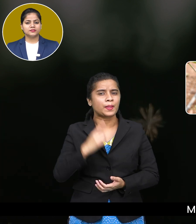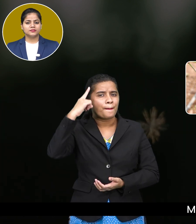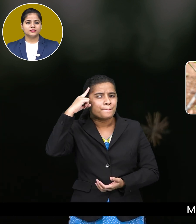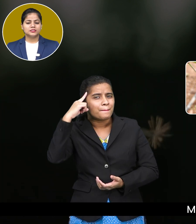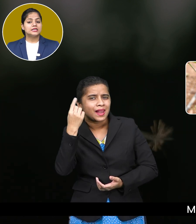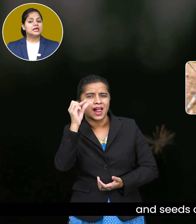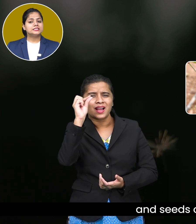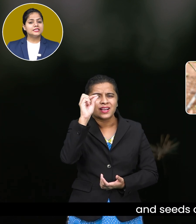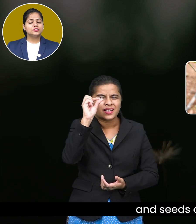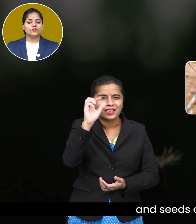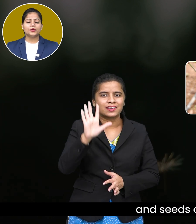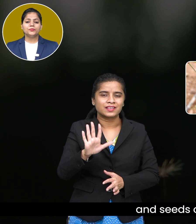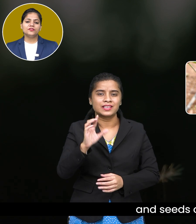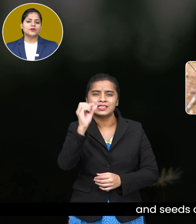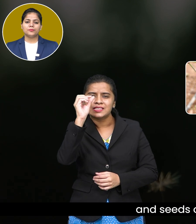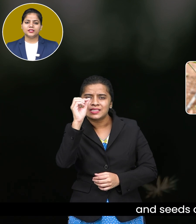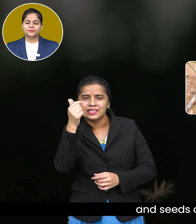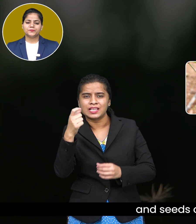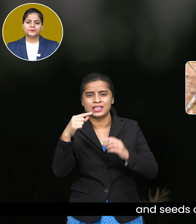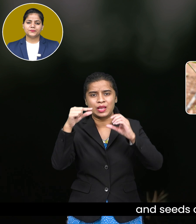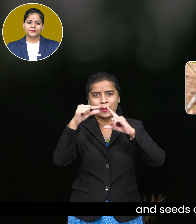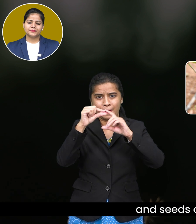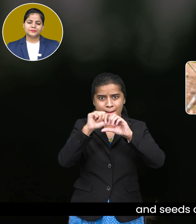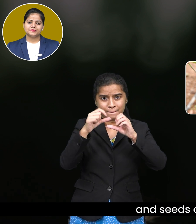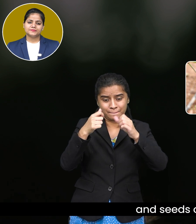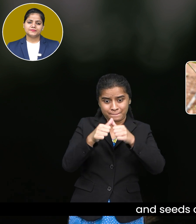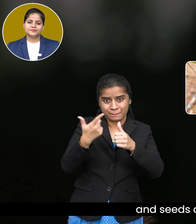mustard, and seeds of the pea family.